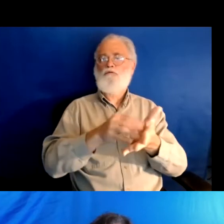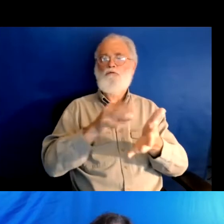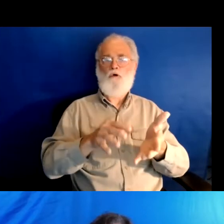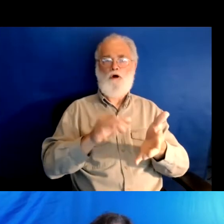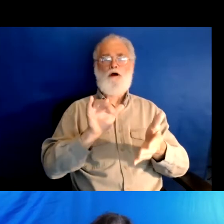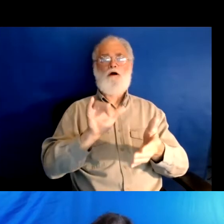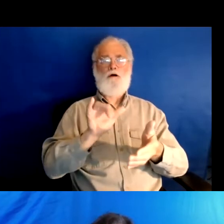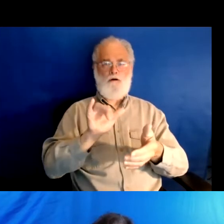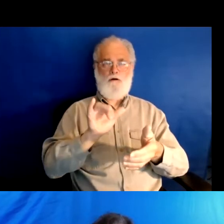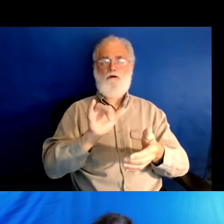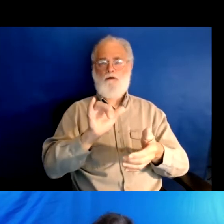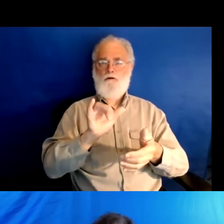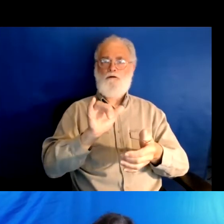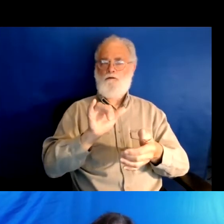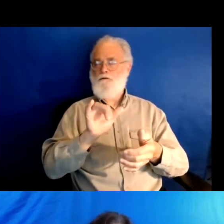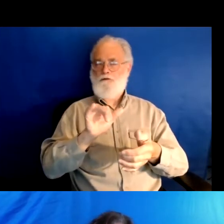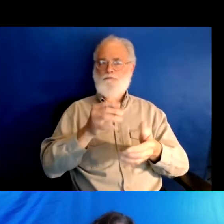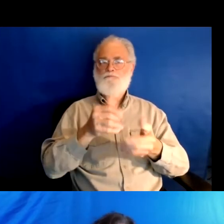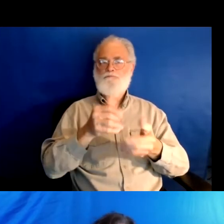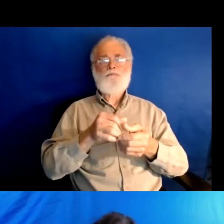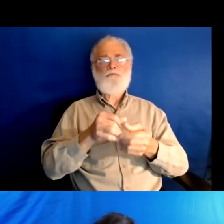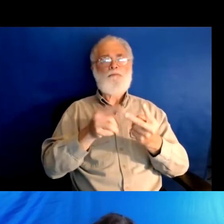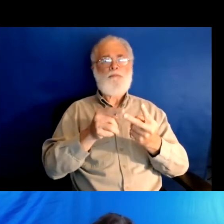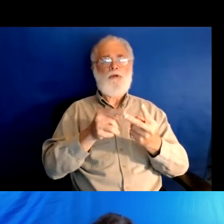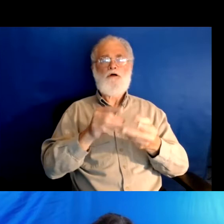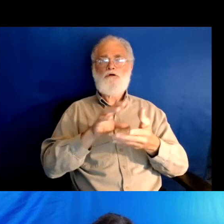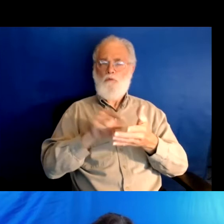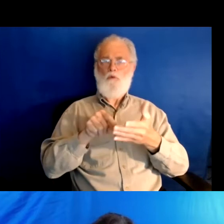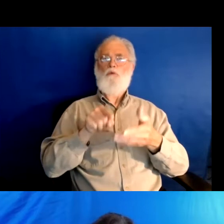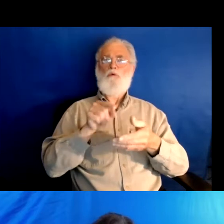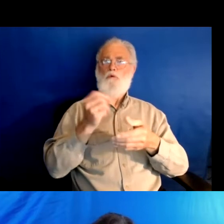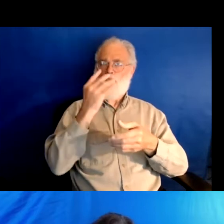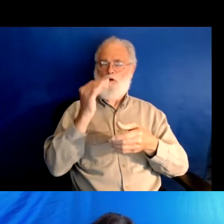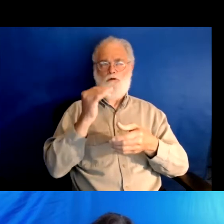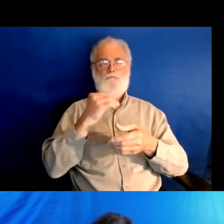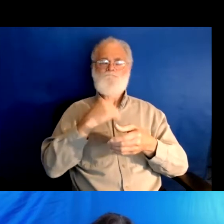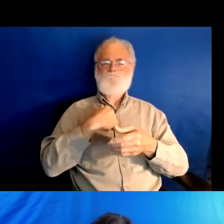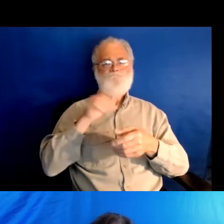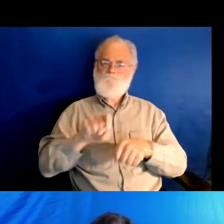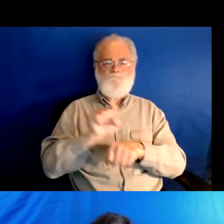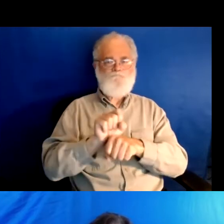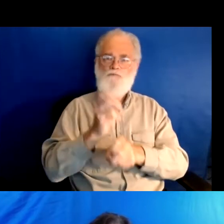Give them the score helps to motivate the students. And they were, oh, okay.